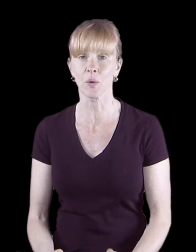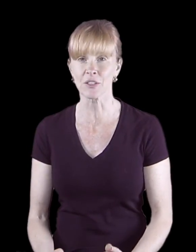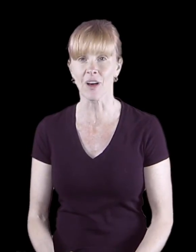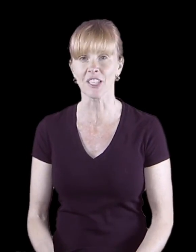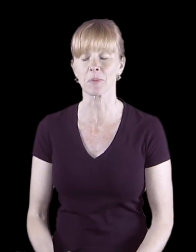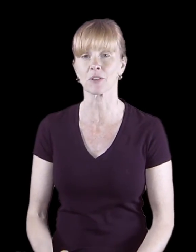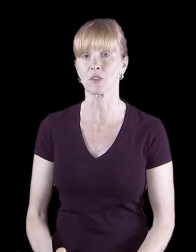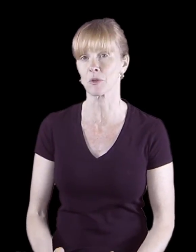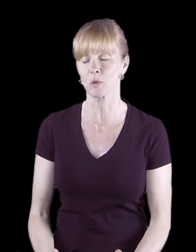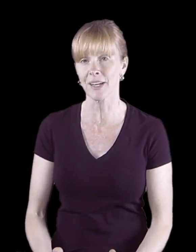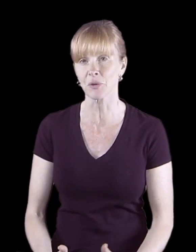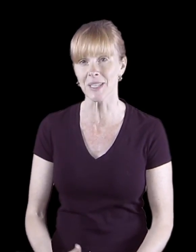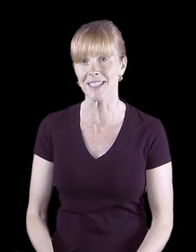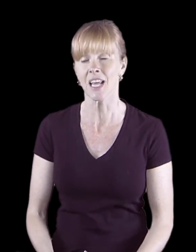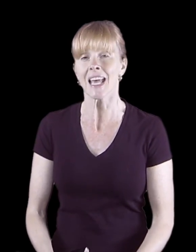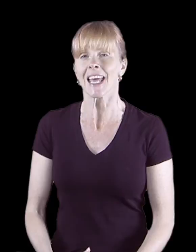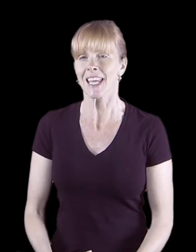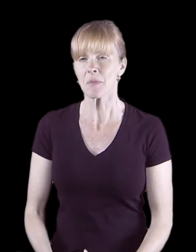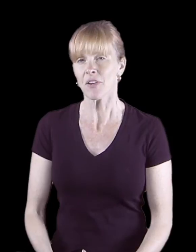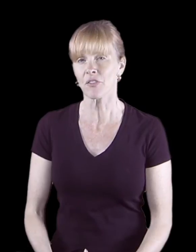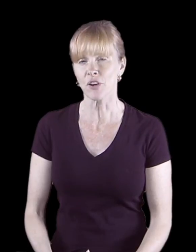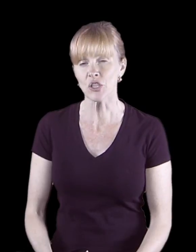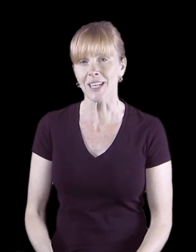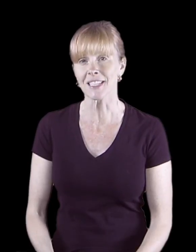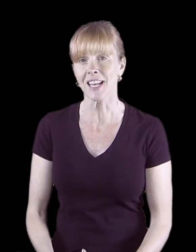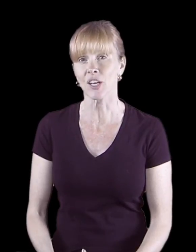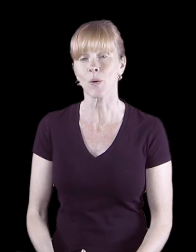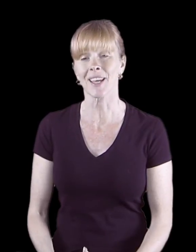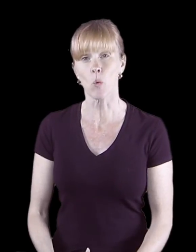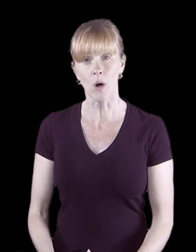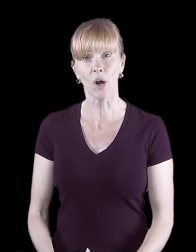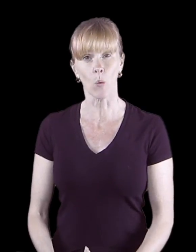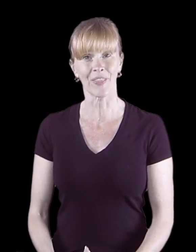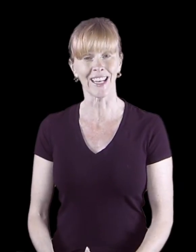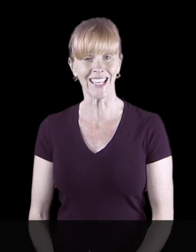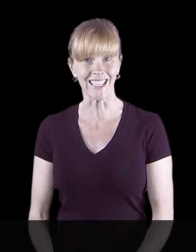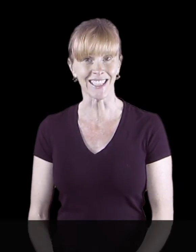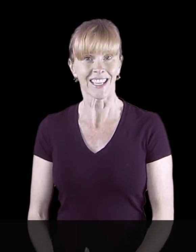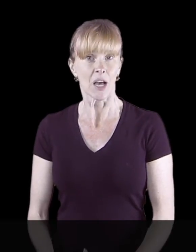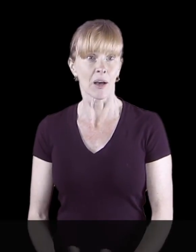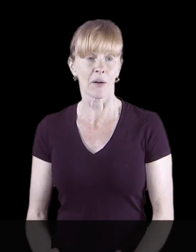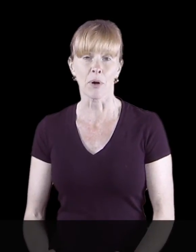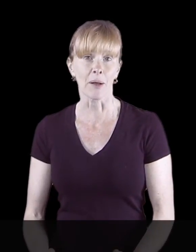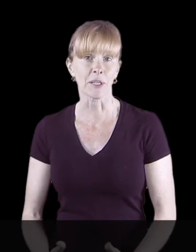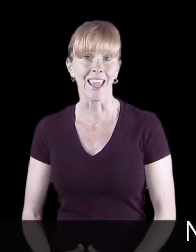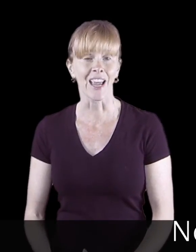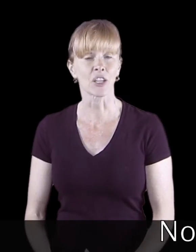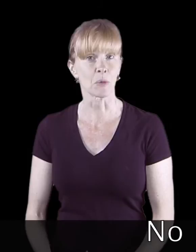into the hospital for whatever reason, it can be very frustrating to not know what they want or what they need. Perhaps they can't